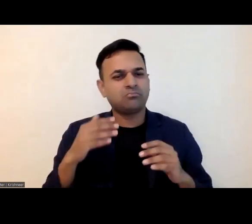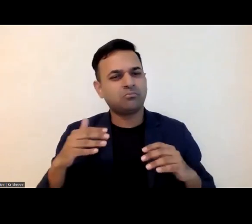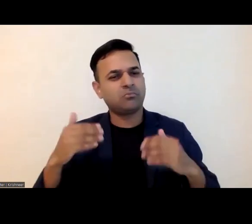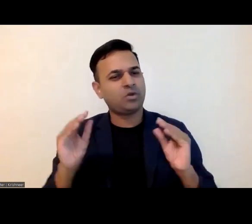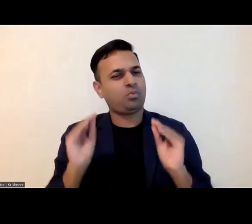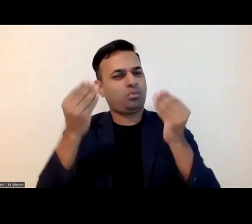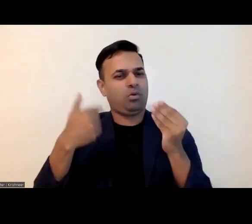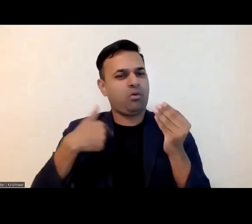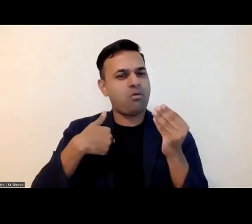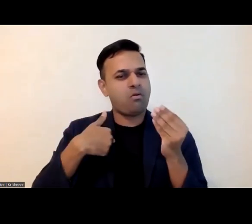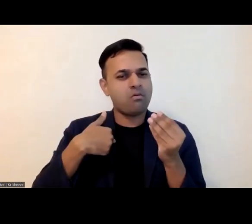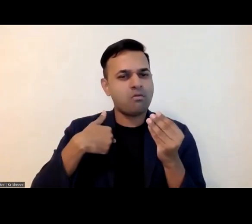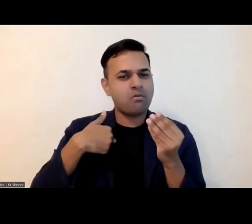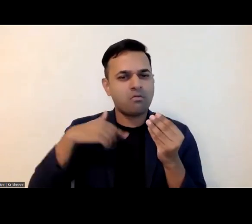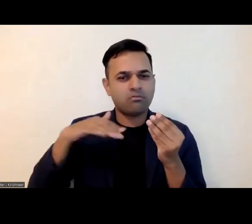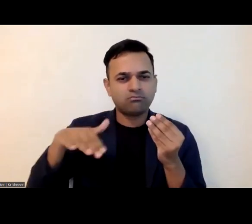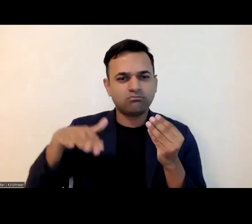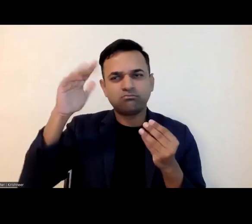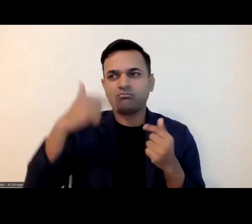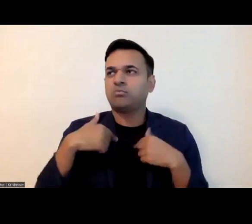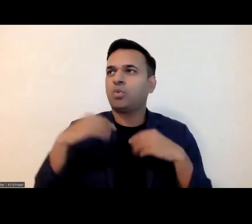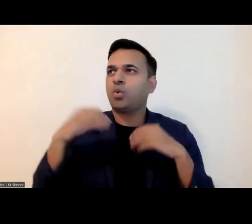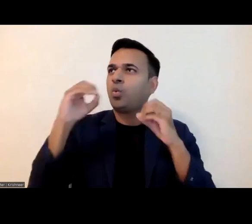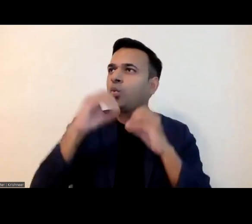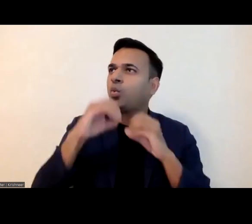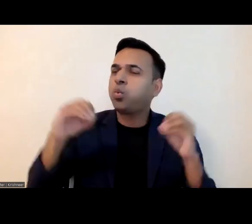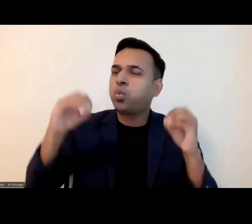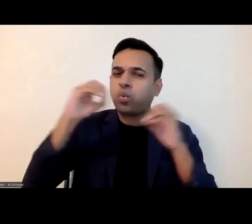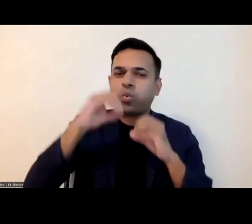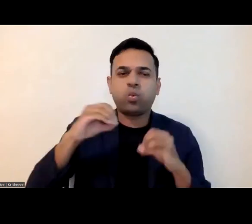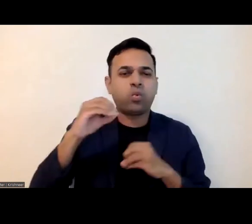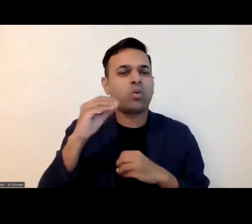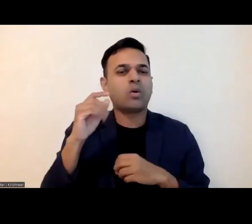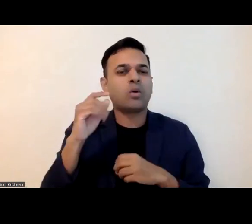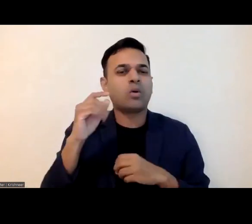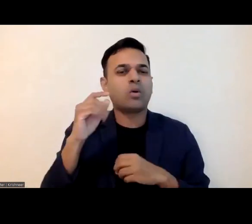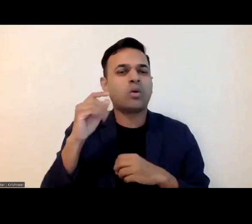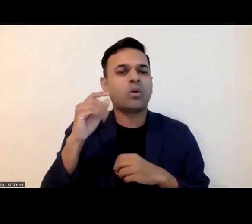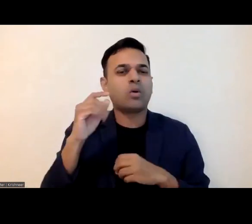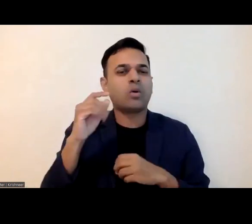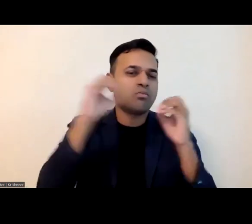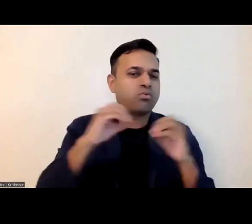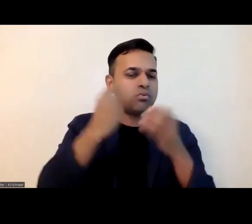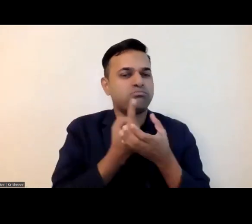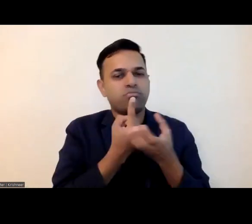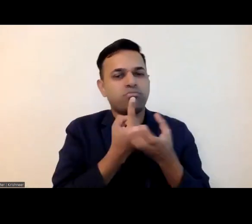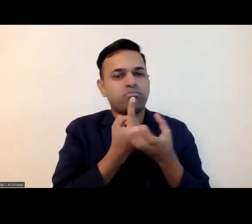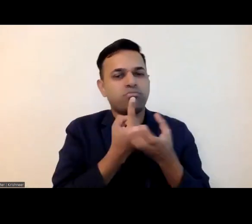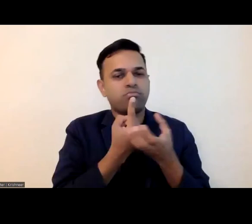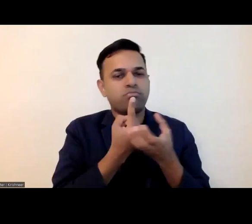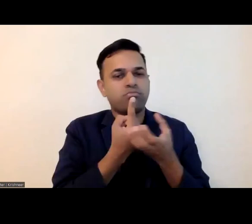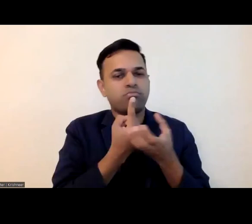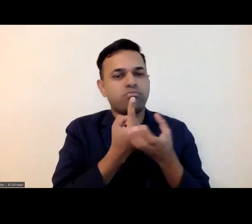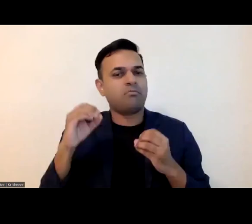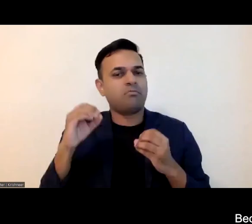It break my brain. But I thought, no, I am a